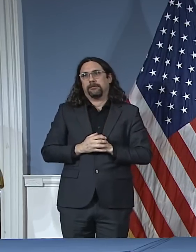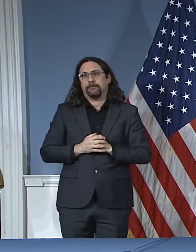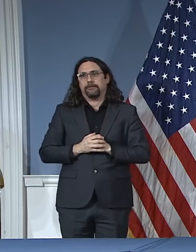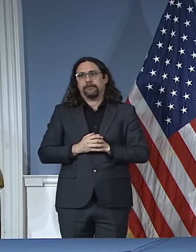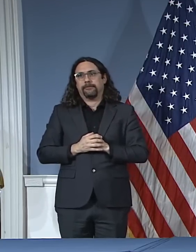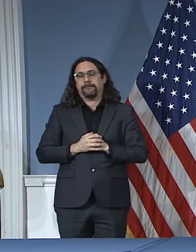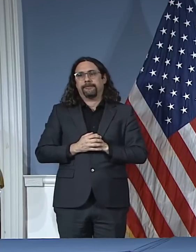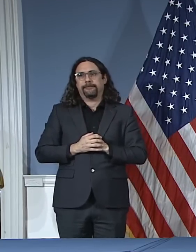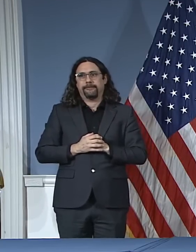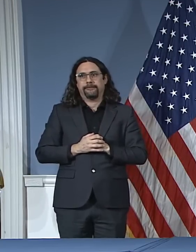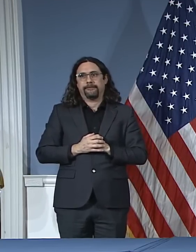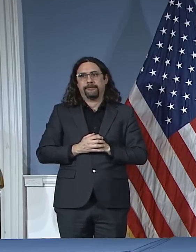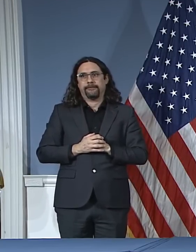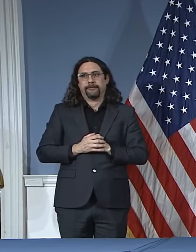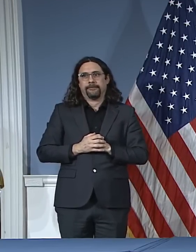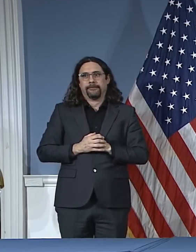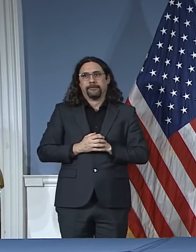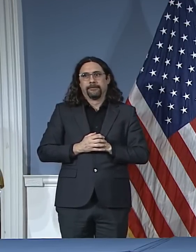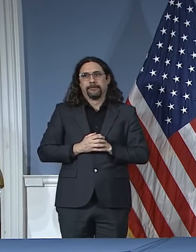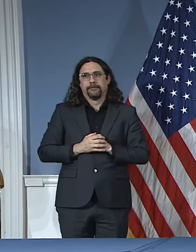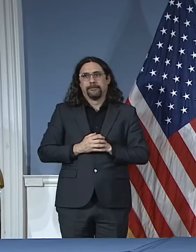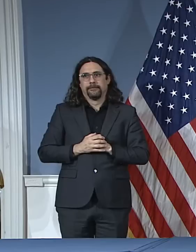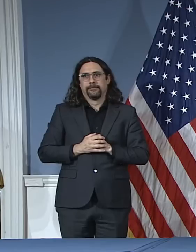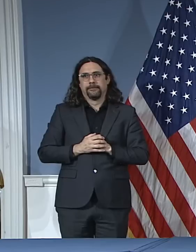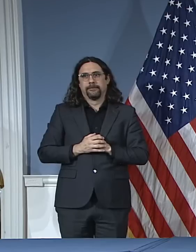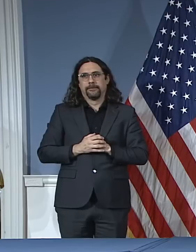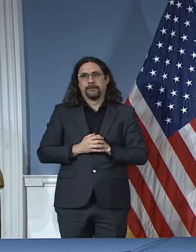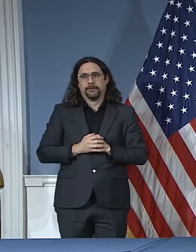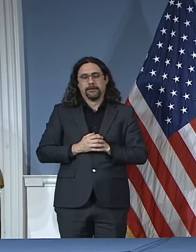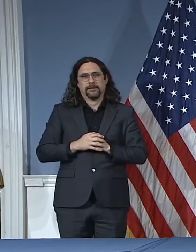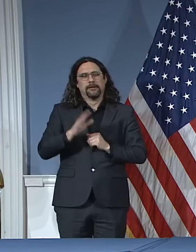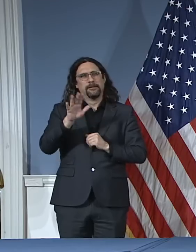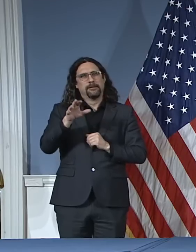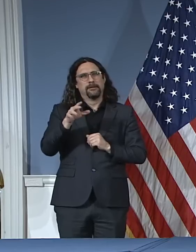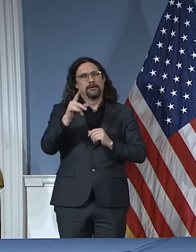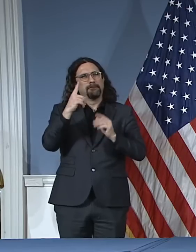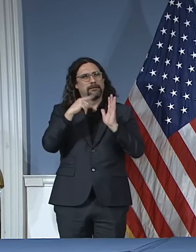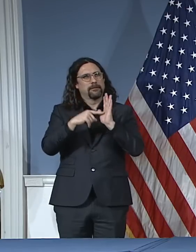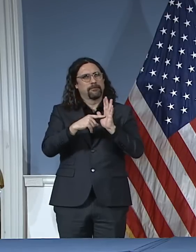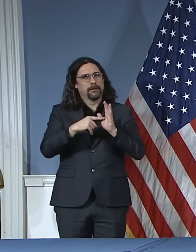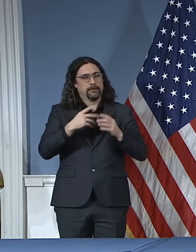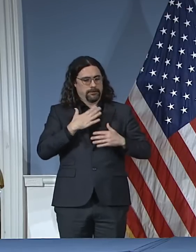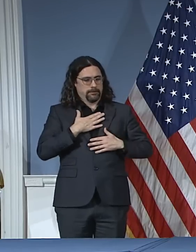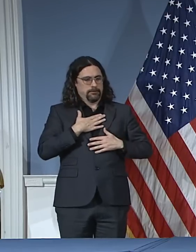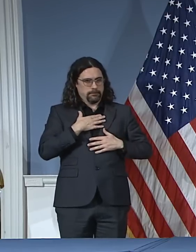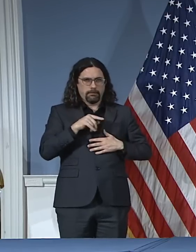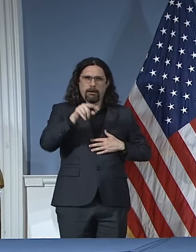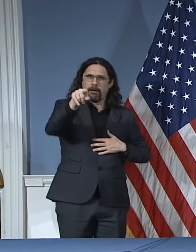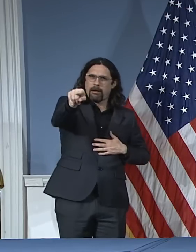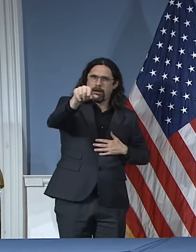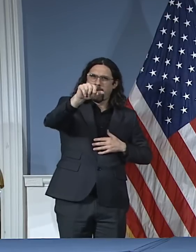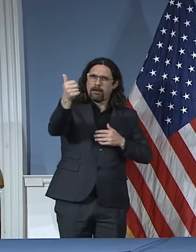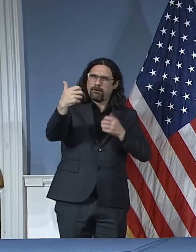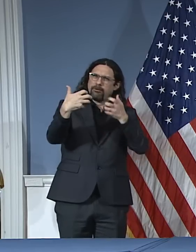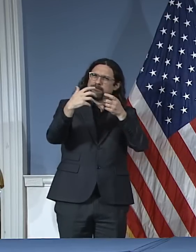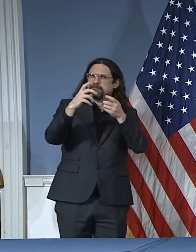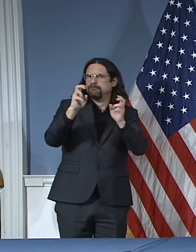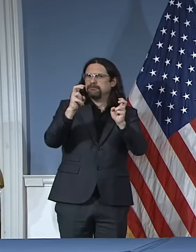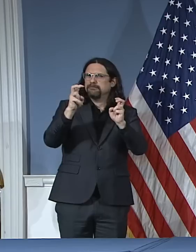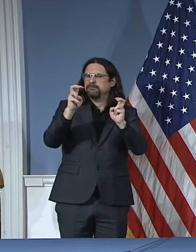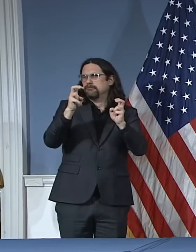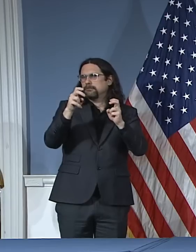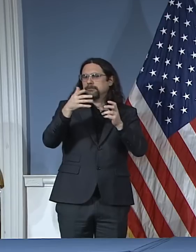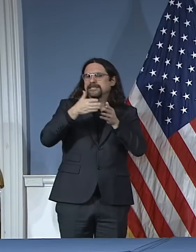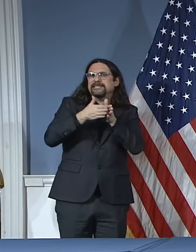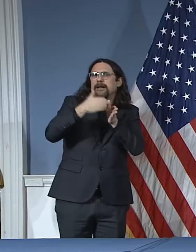with a child from another family, or that mom came in contact with a mom from a different family. That's the problem. Let's be clear. Within